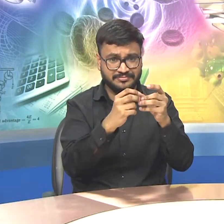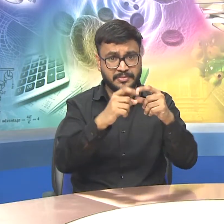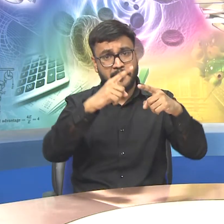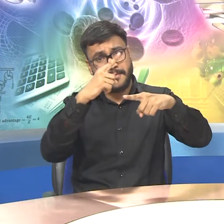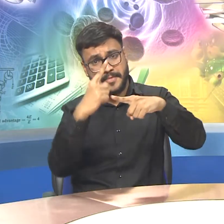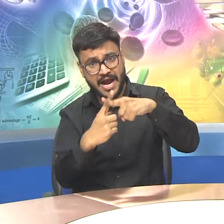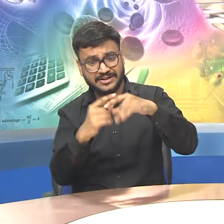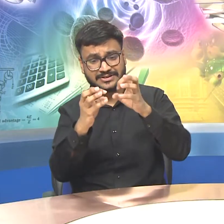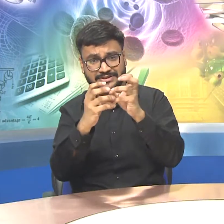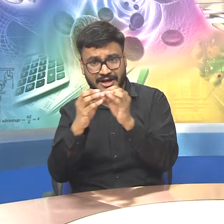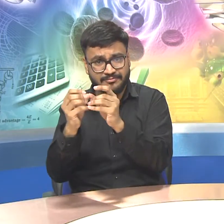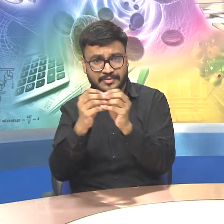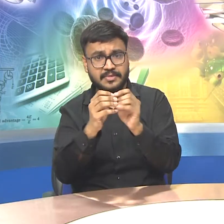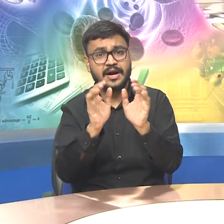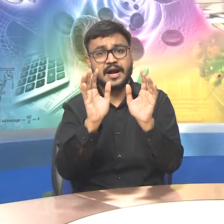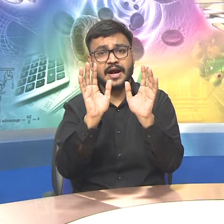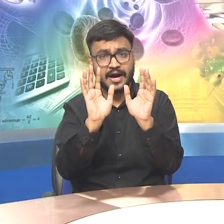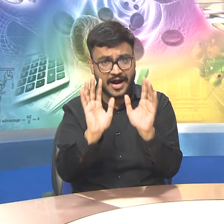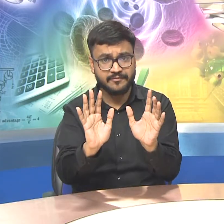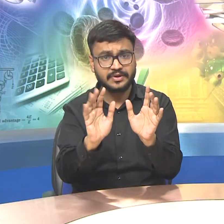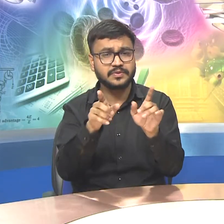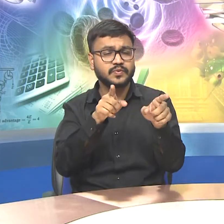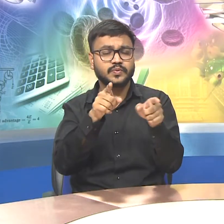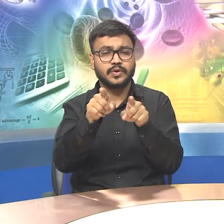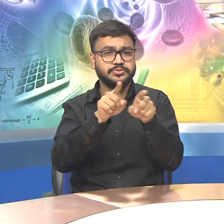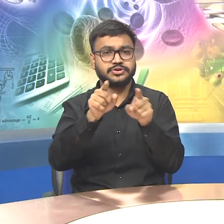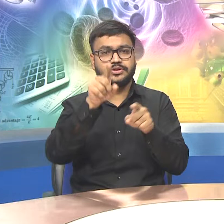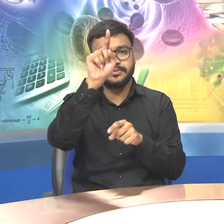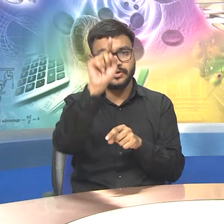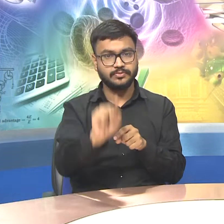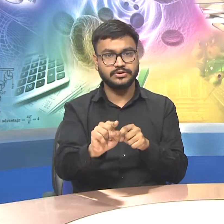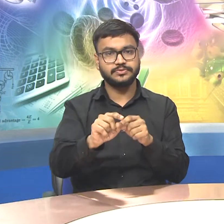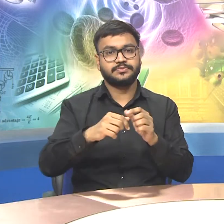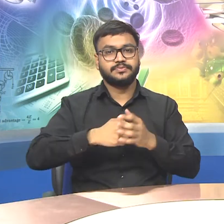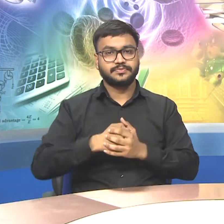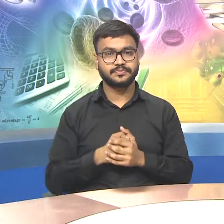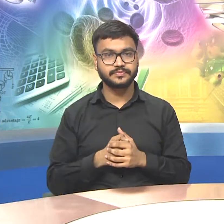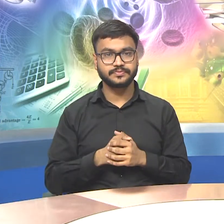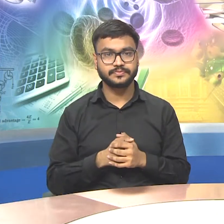Third, use of finger spelling alphabet and the sign.